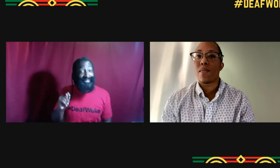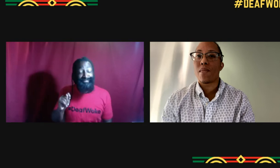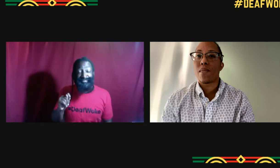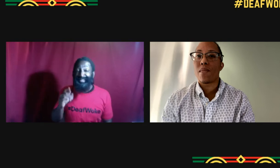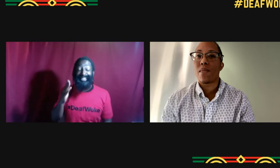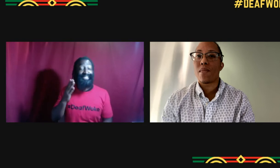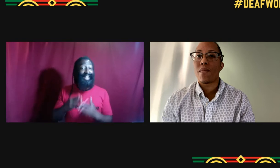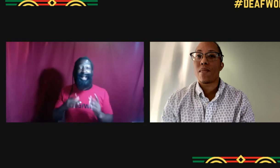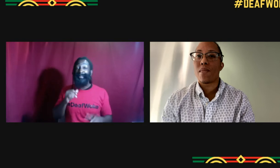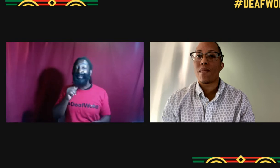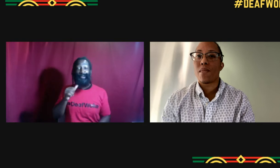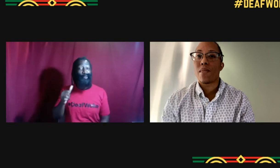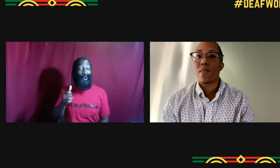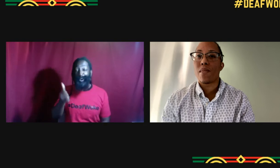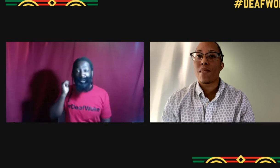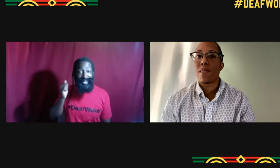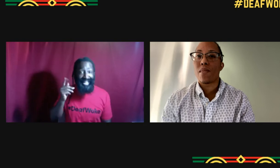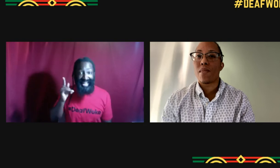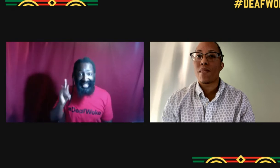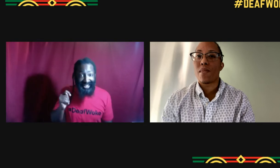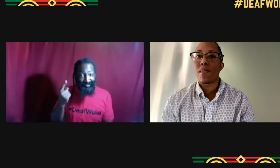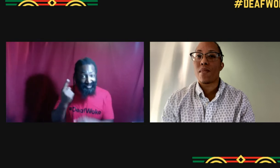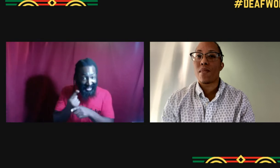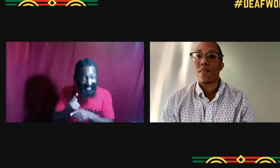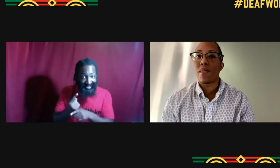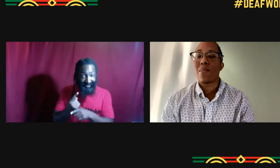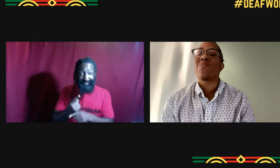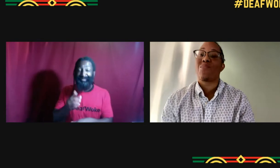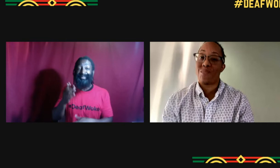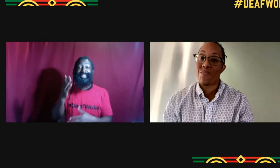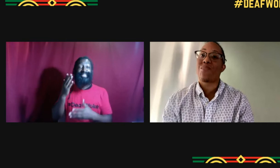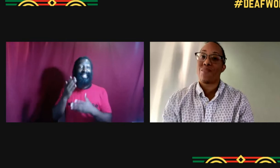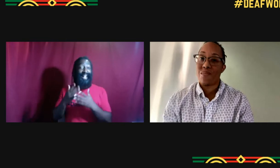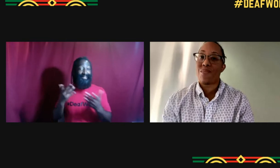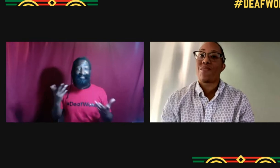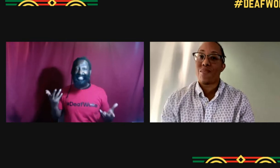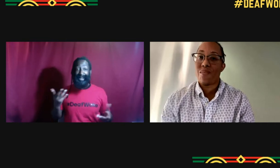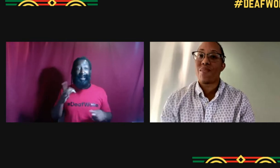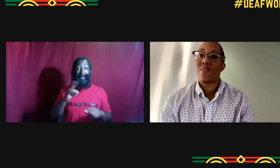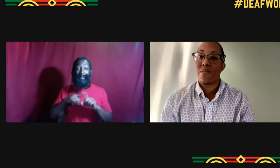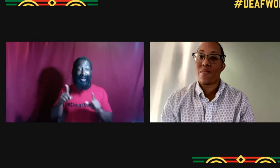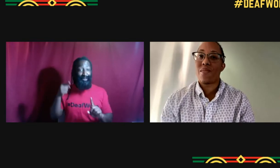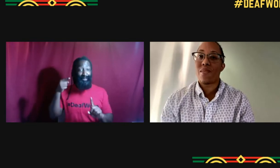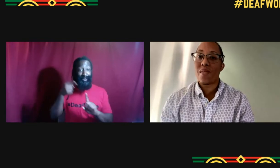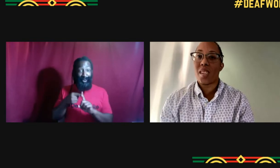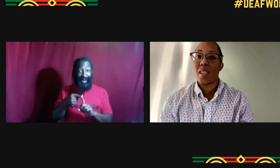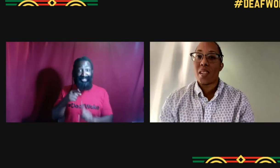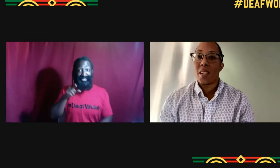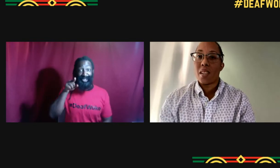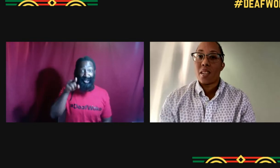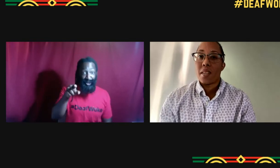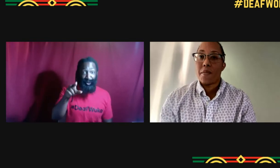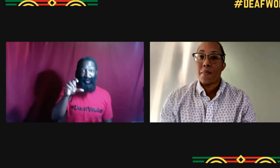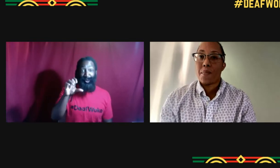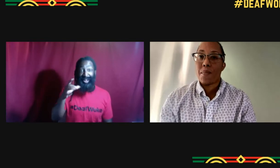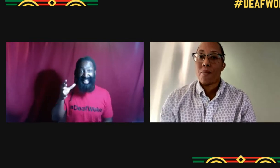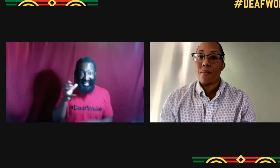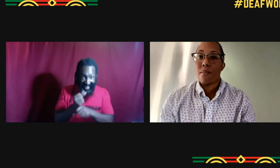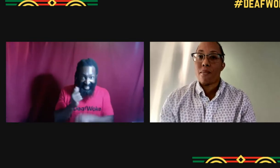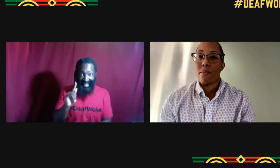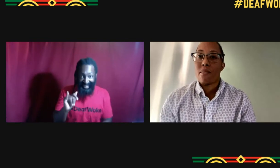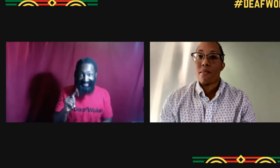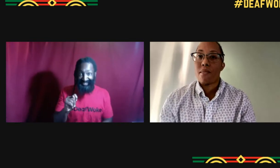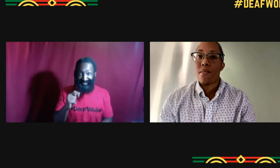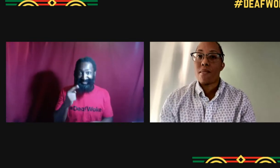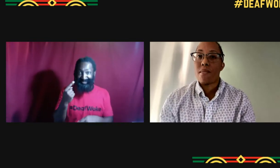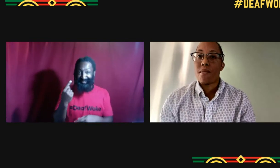You know, sometimes some people won't get it. Some people will get it. Some people refuse to get it. Mm-hmm.